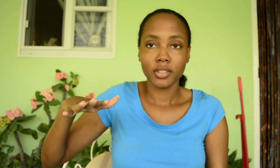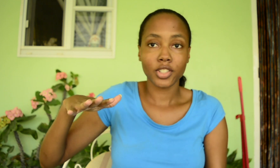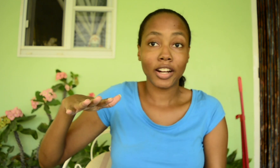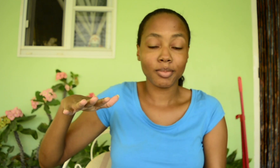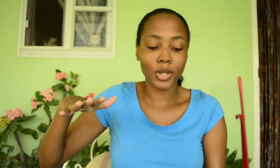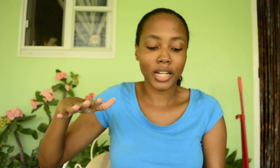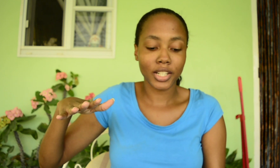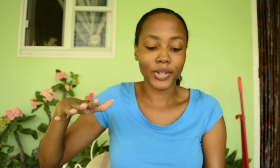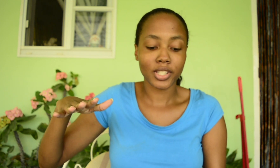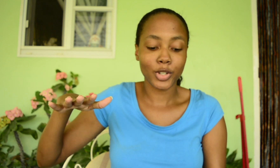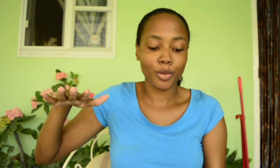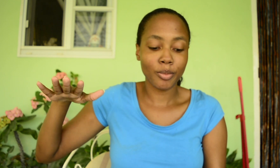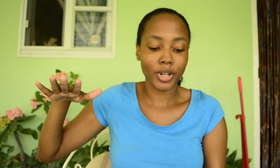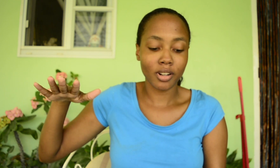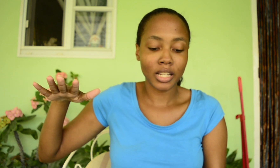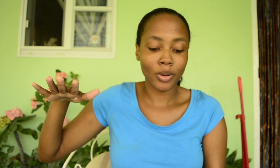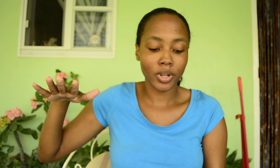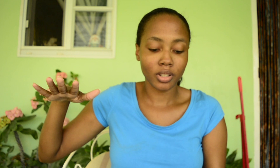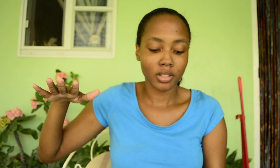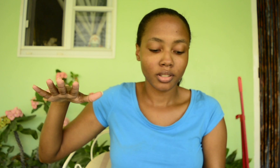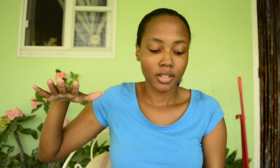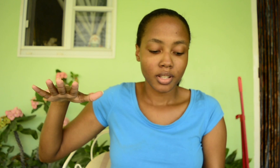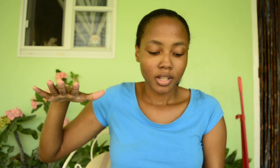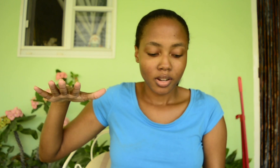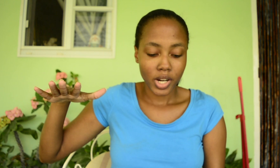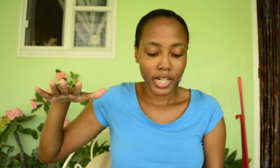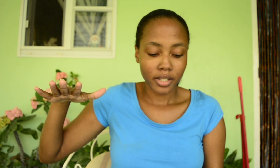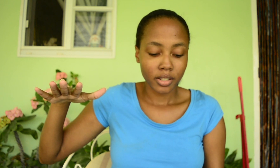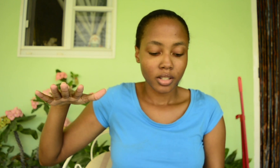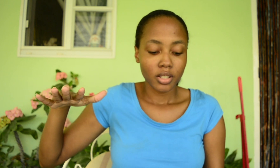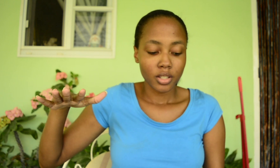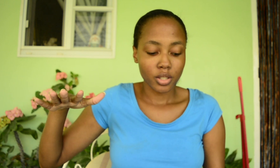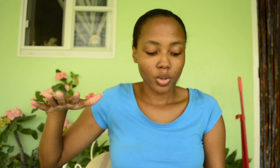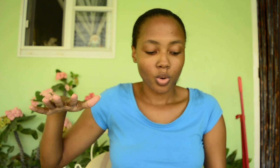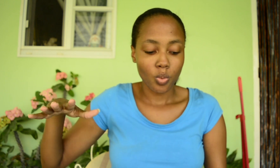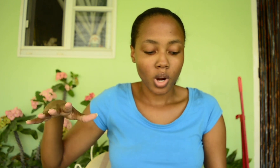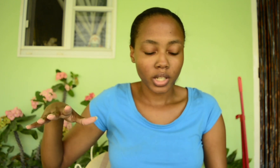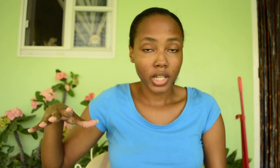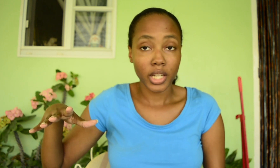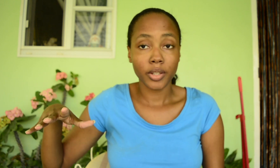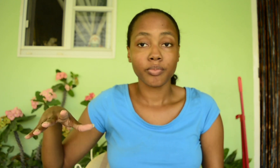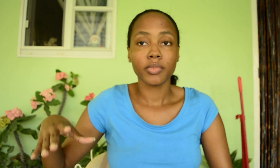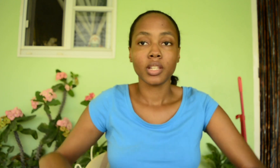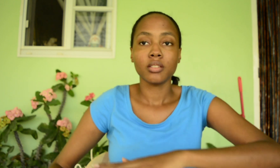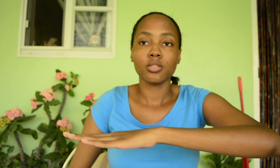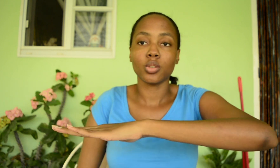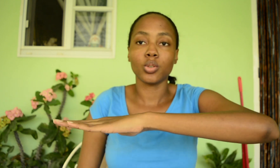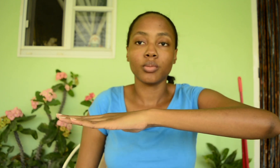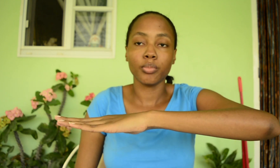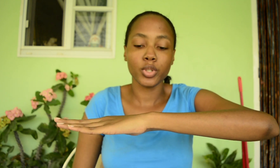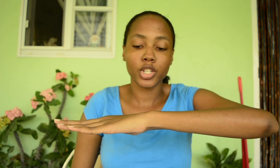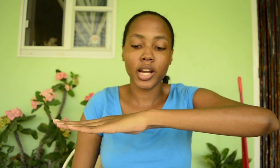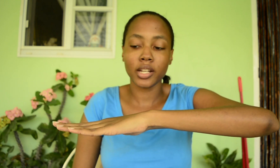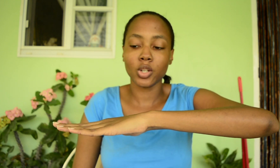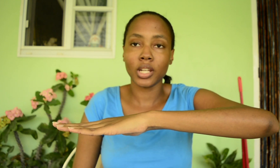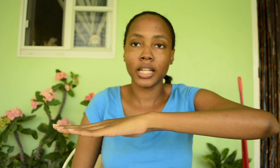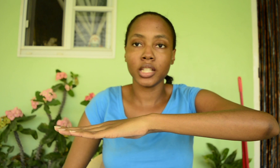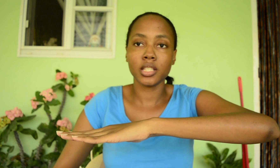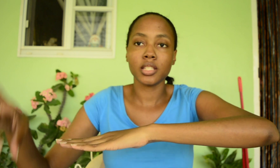Sorry, I have to be looking at the lyrics, I don't remember it all that well. Alright, so one day, so put your hand out like this,